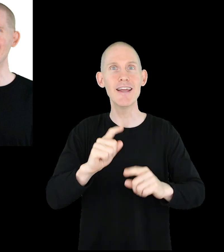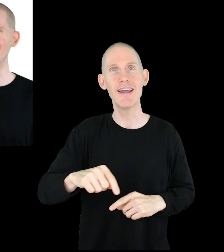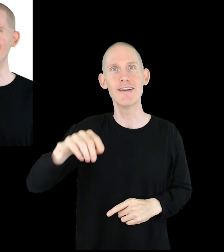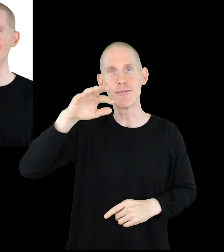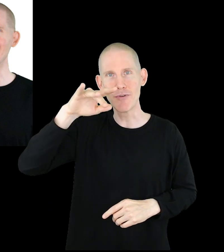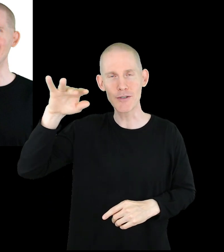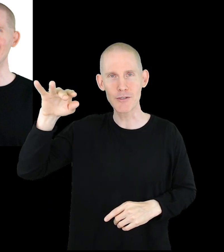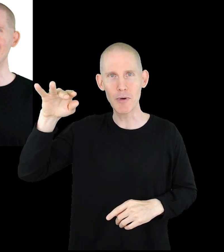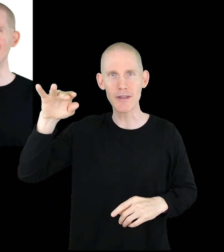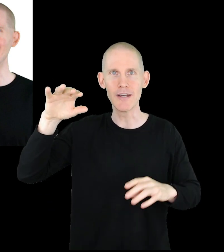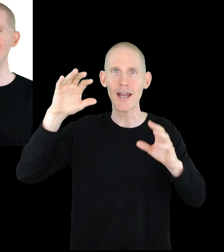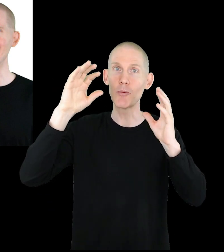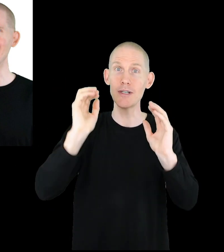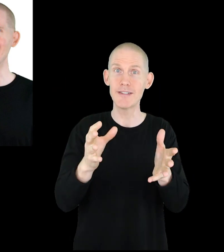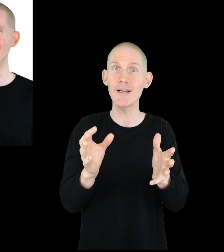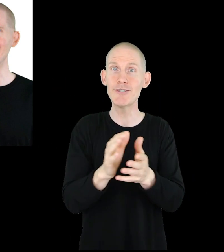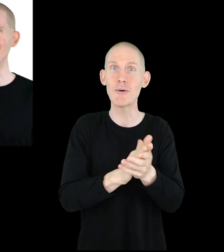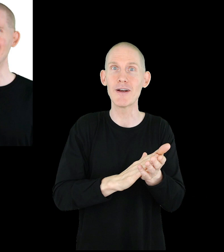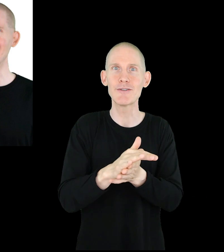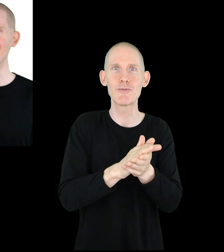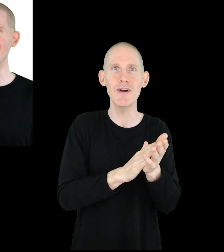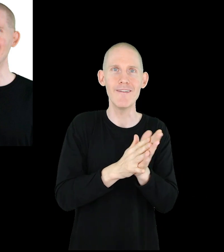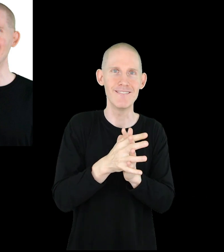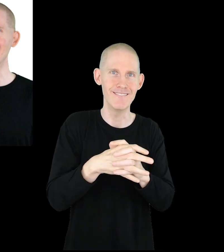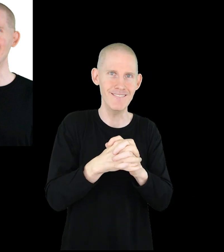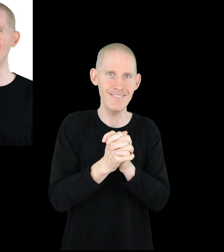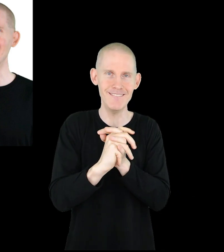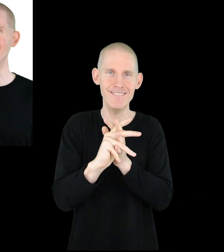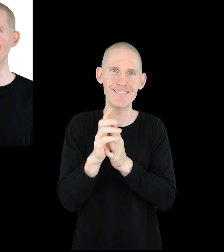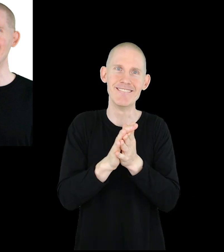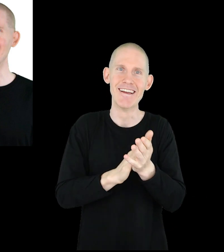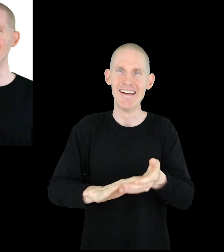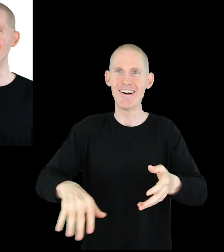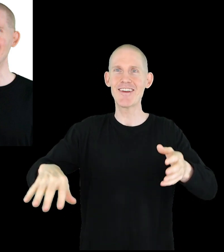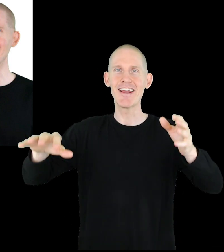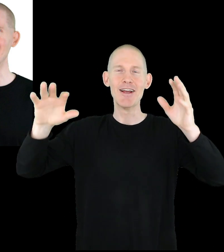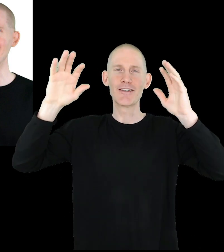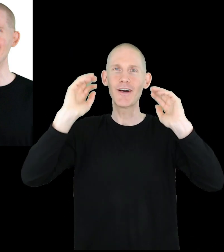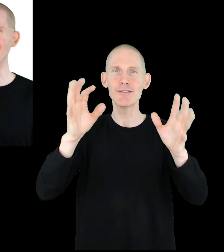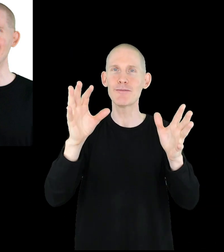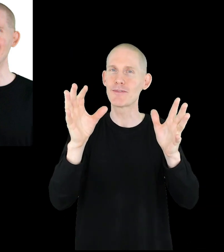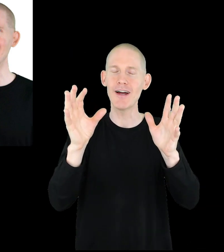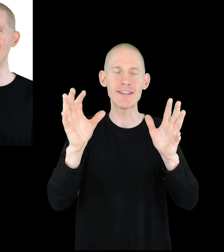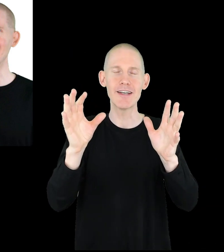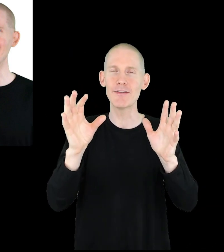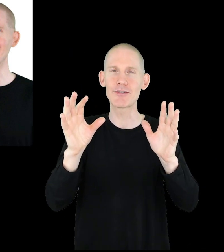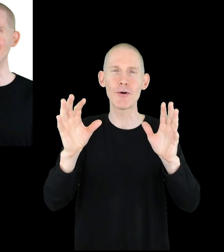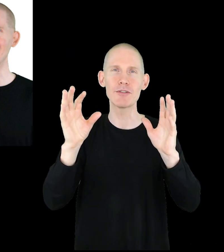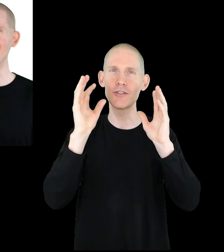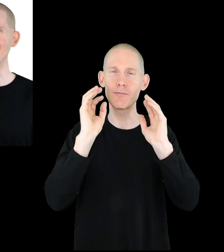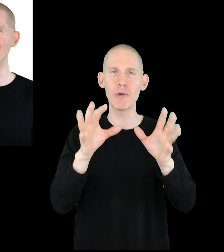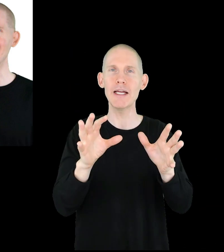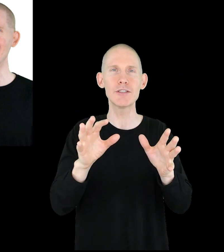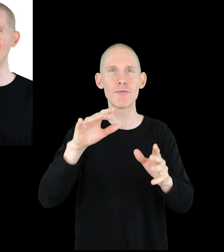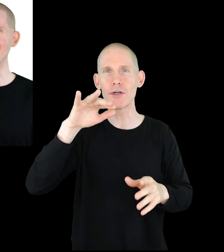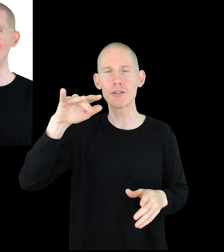and fingerspelling, and we're going to test you on it as well. Okay, tons of content in this course. Just blast your